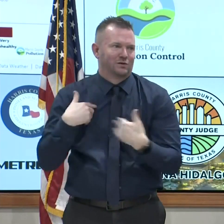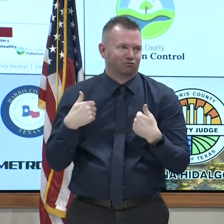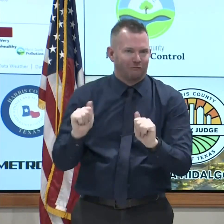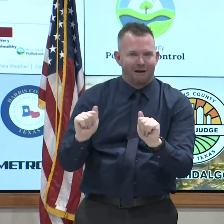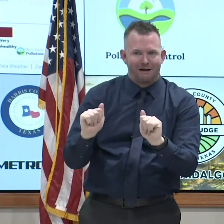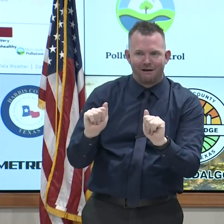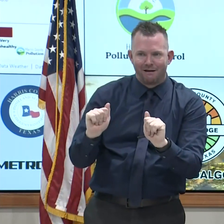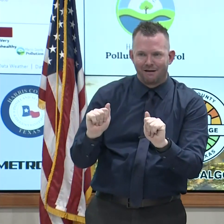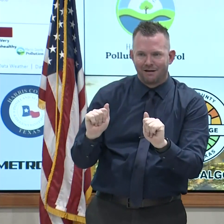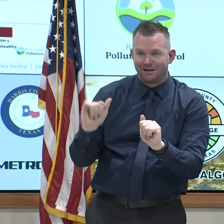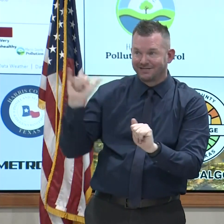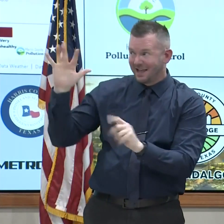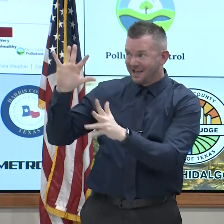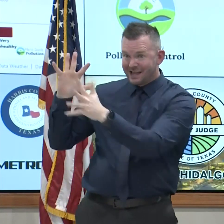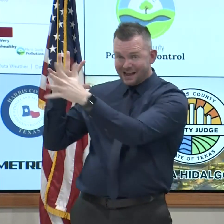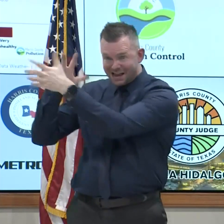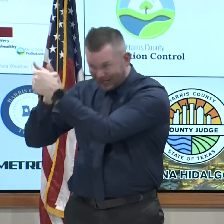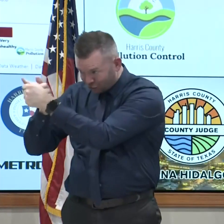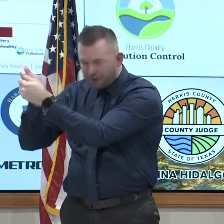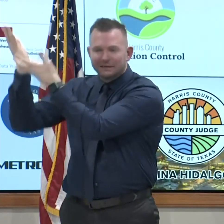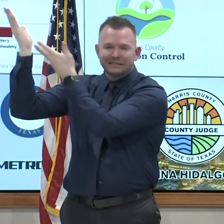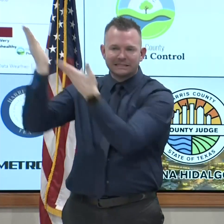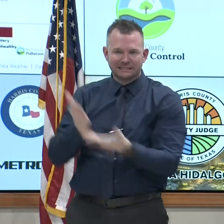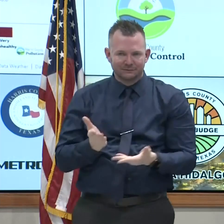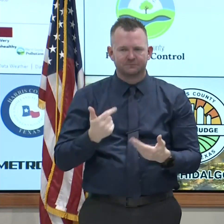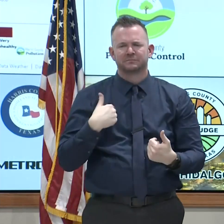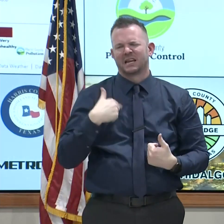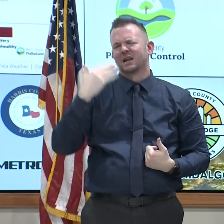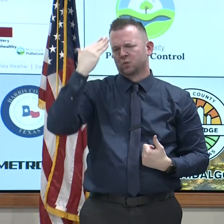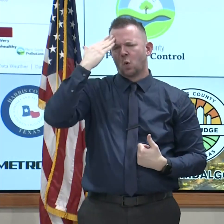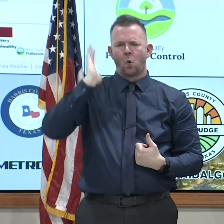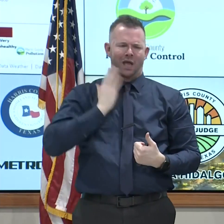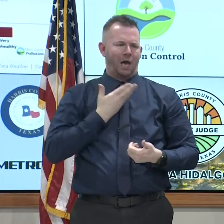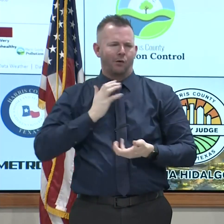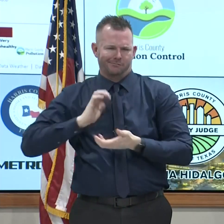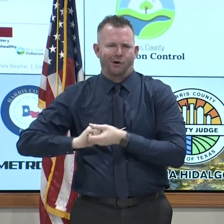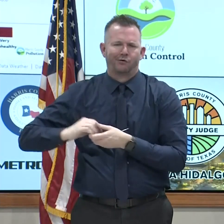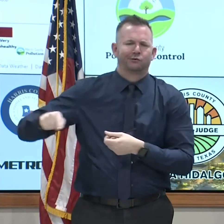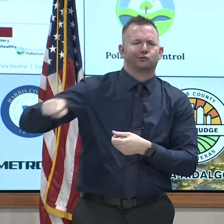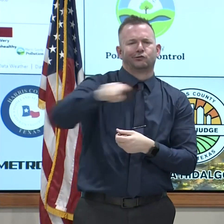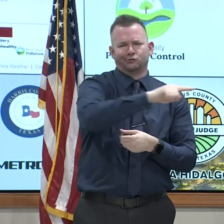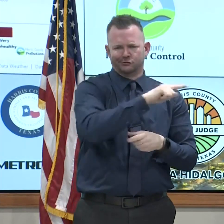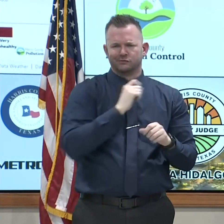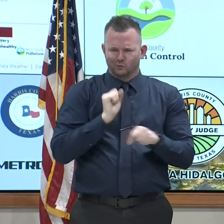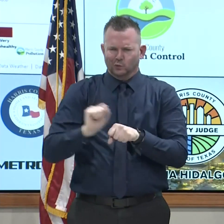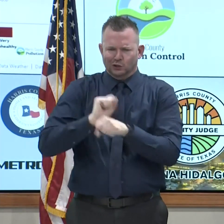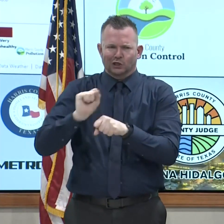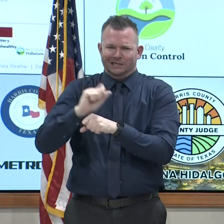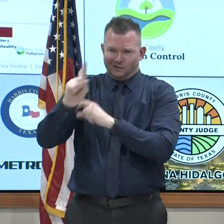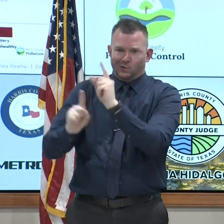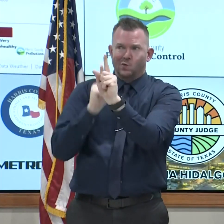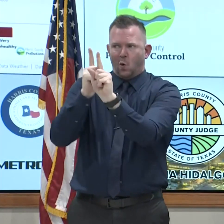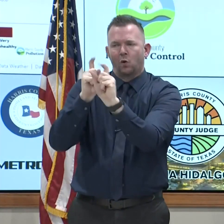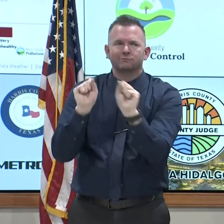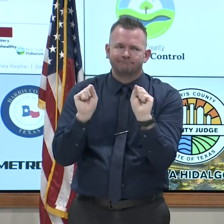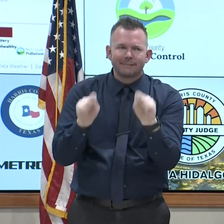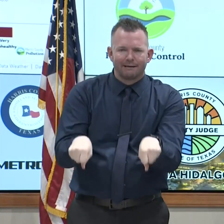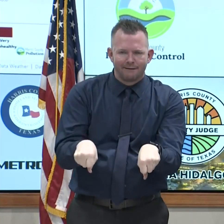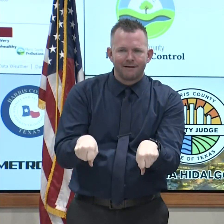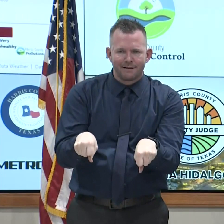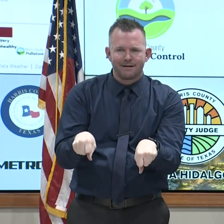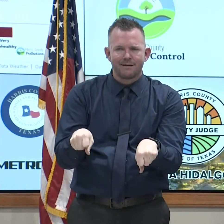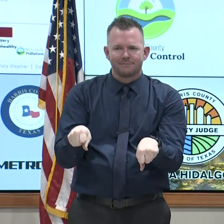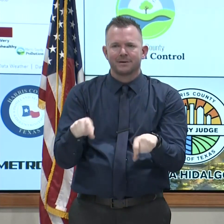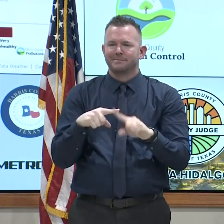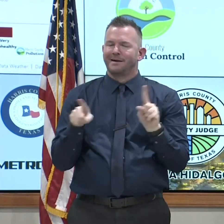And I know there are partners around the county also capable of delivering those vaccines. But right now, what we've been getting the past couple of weeks